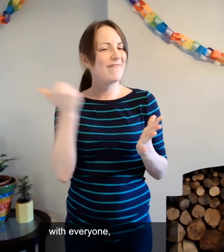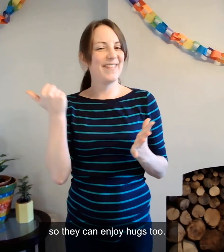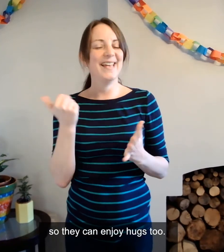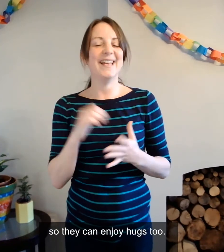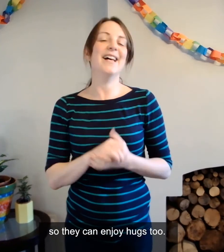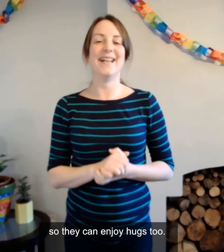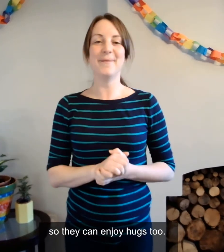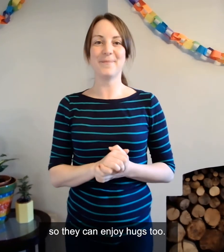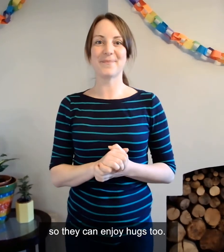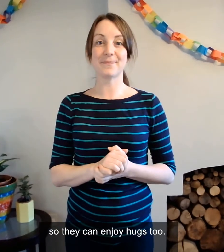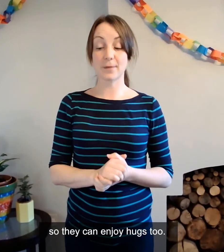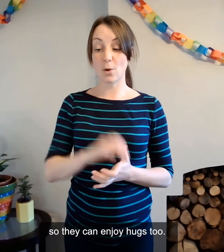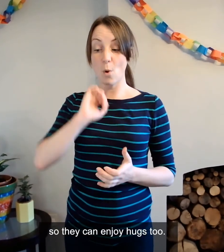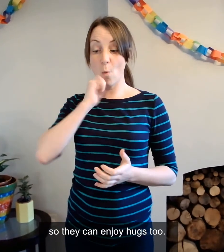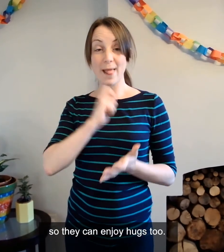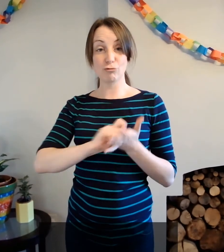so they can enjoy hugs too.